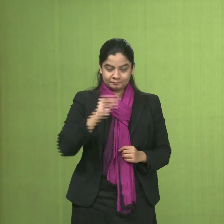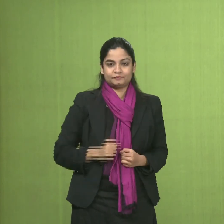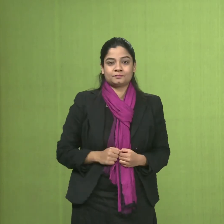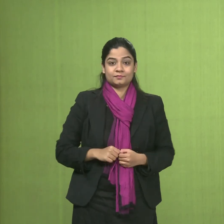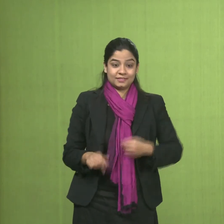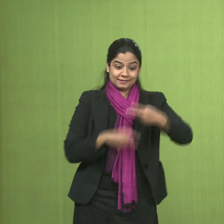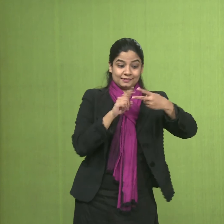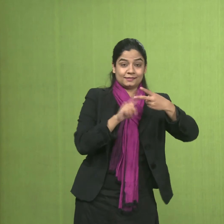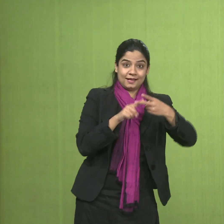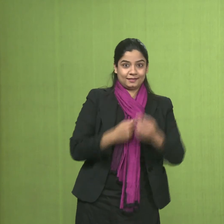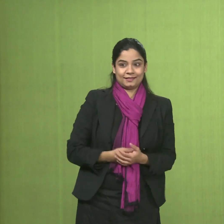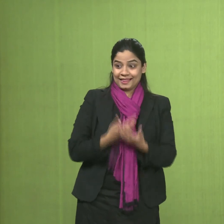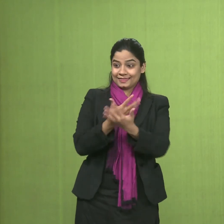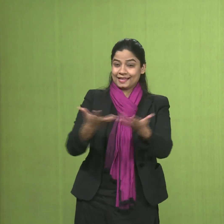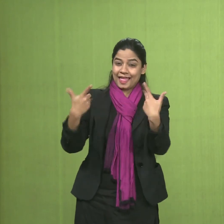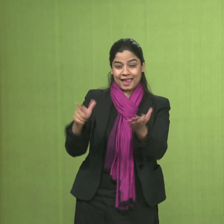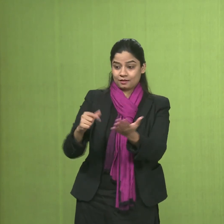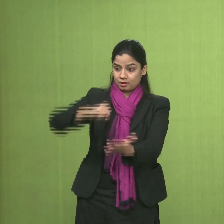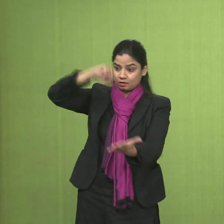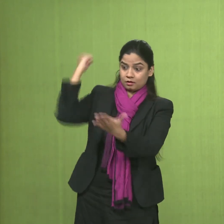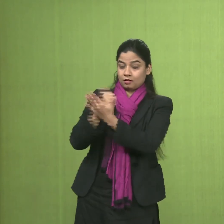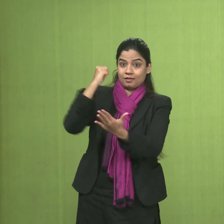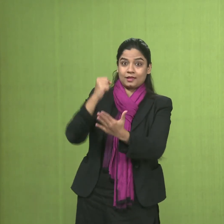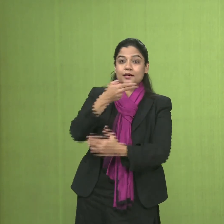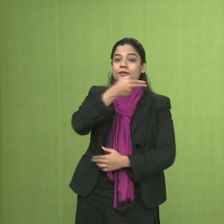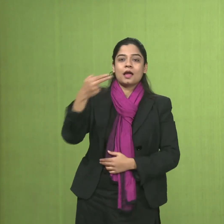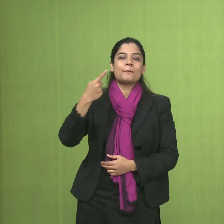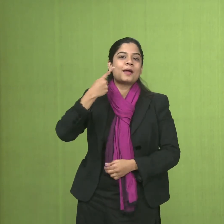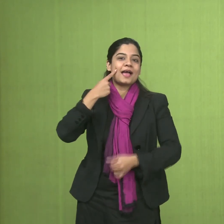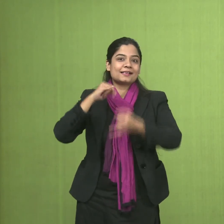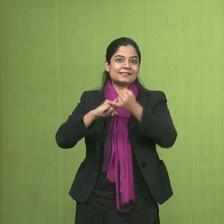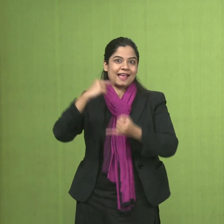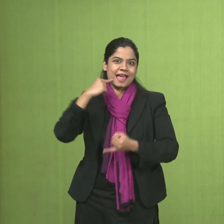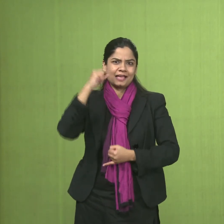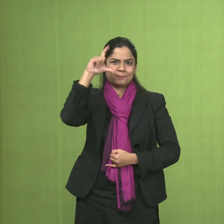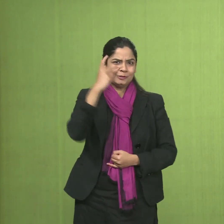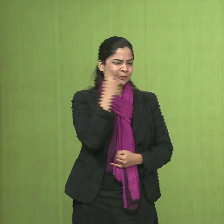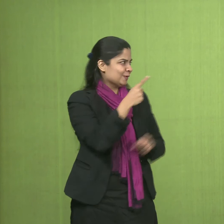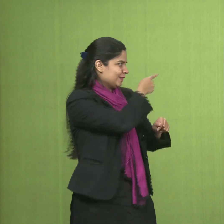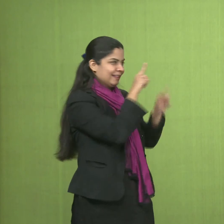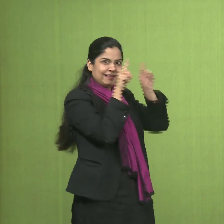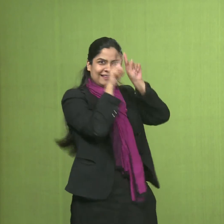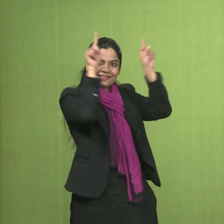Remember that. Second thing is, whenever you're buying a thing, just remember that there is an ISI marked product.